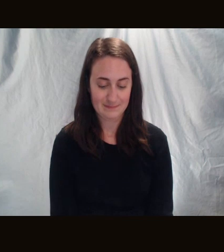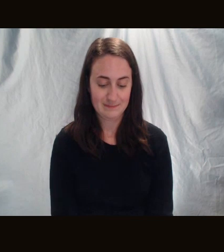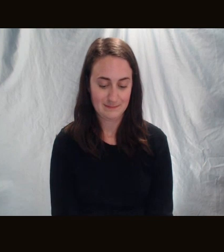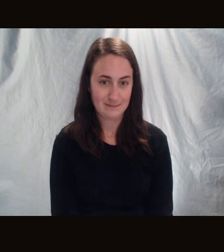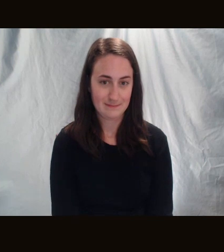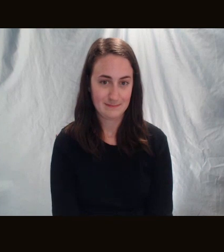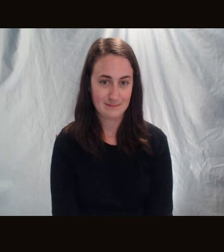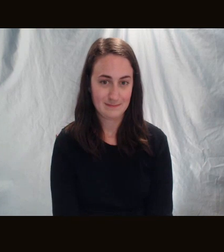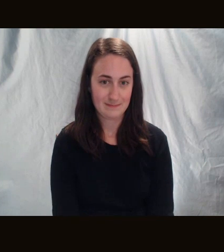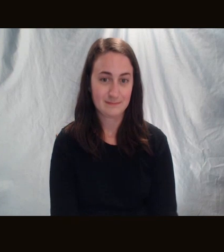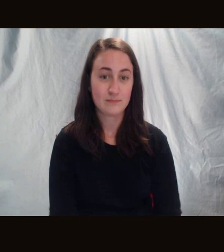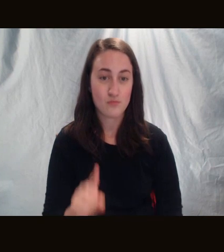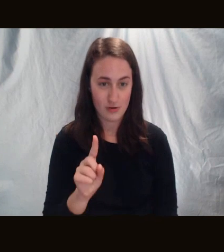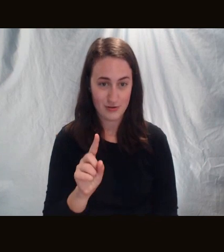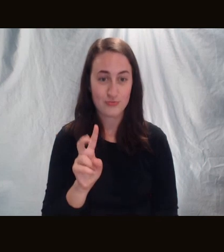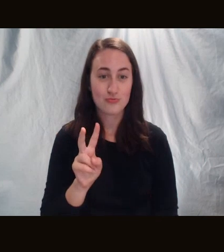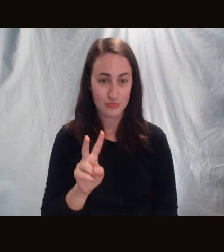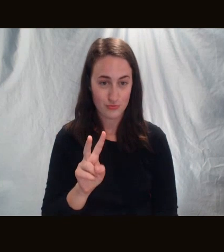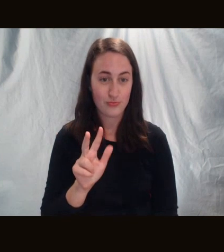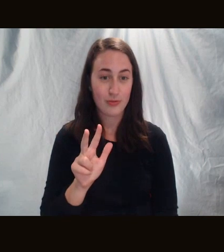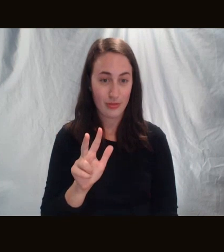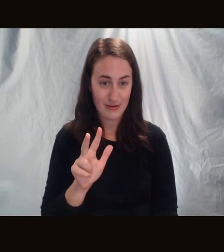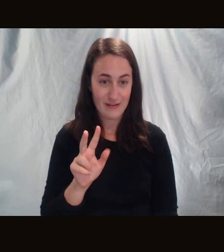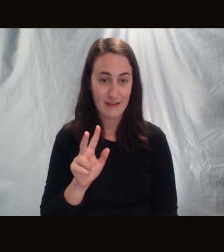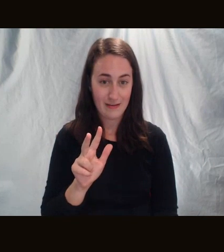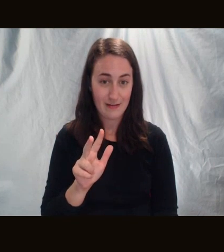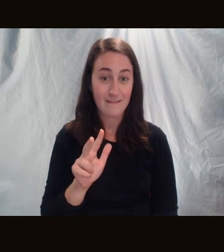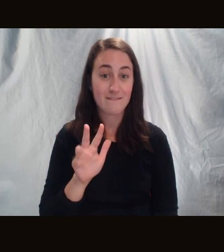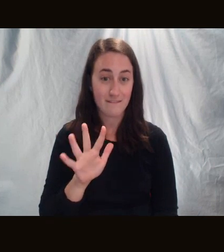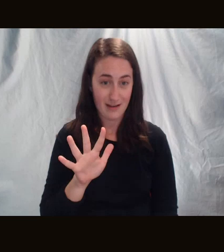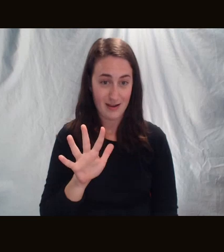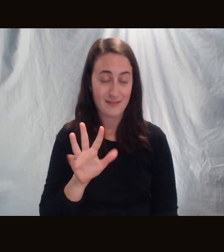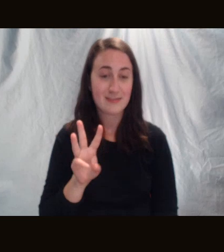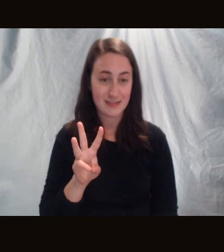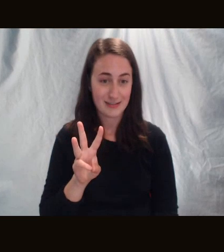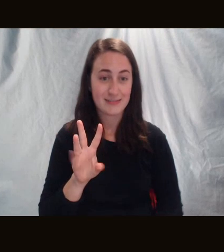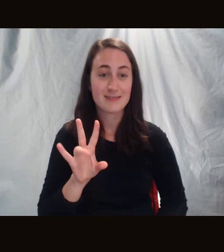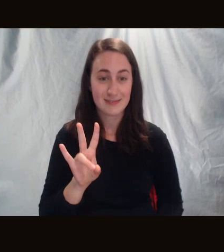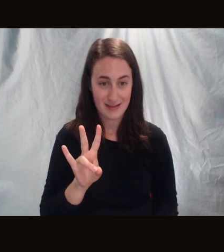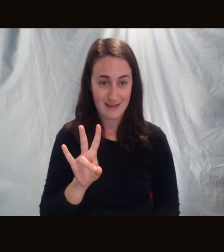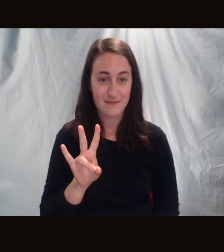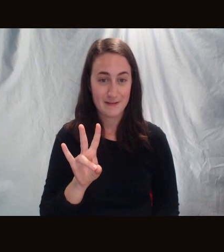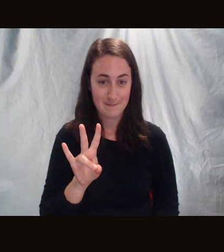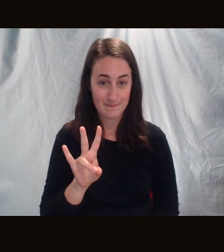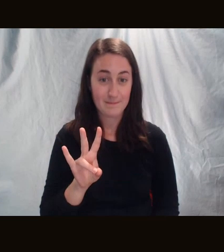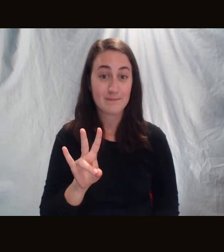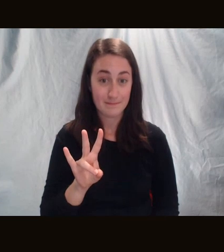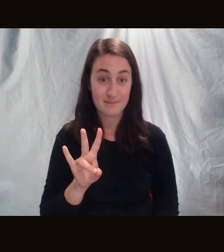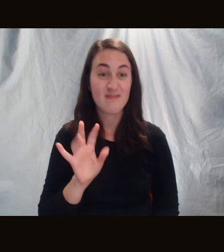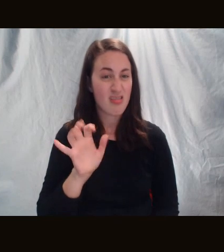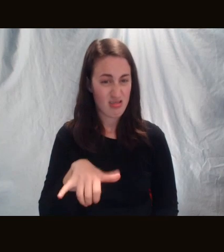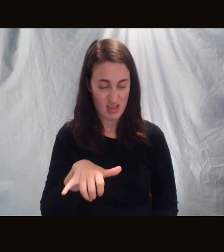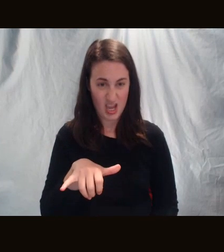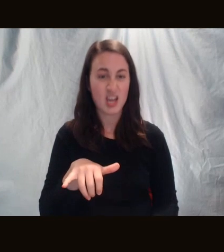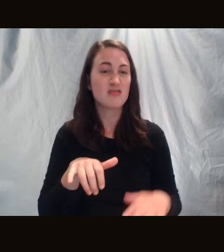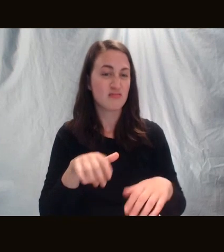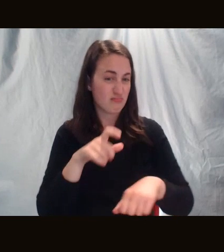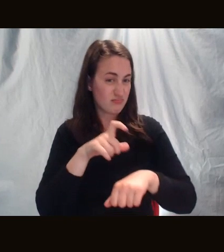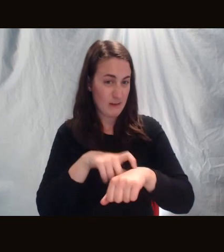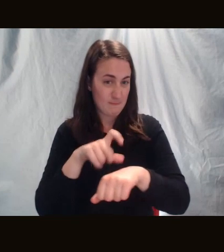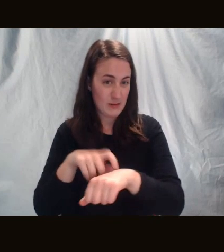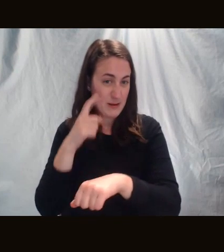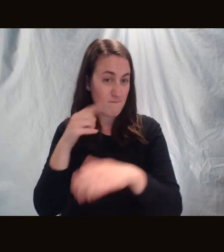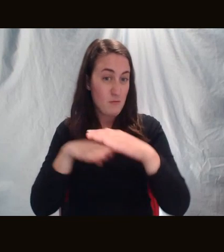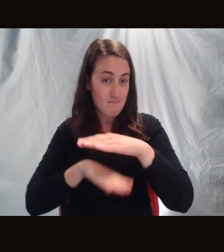6, 7, 8. 1, 2, 3, then 5, 6, 7. That is your timing of the basic